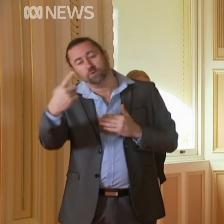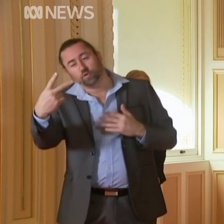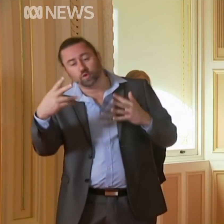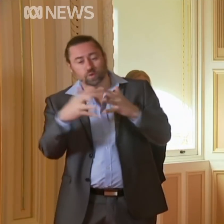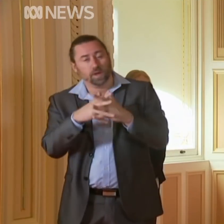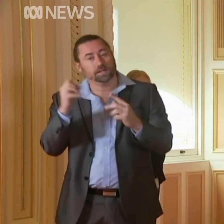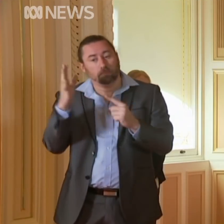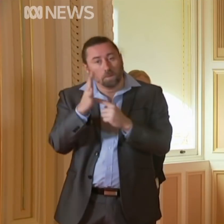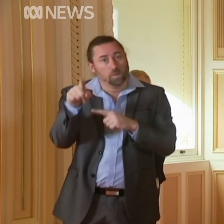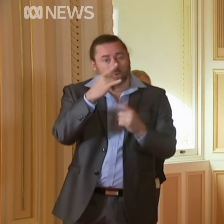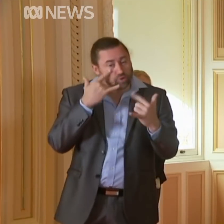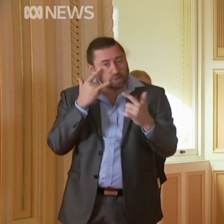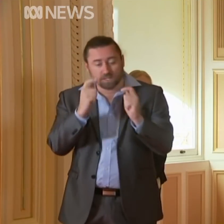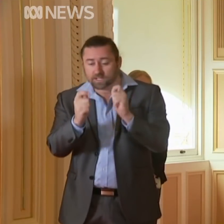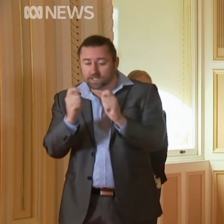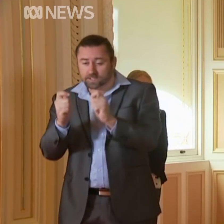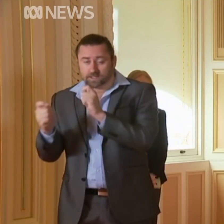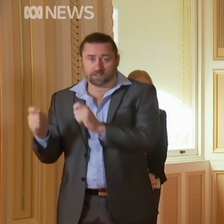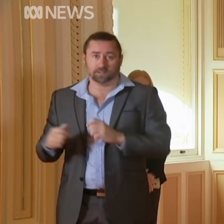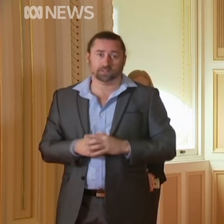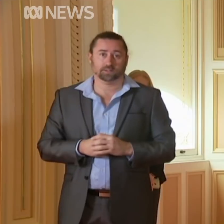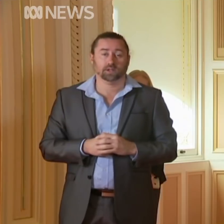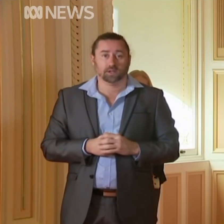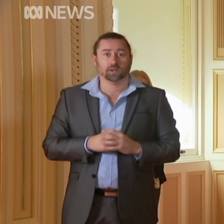weeks. In the past 24 hours, we did